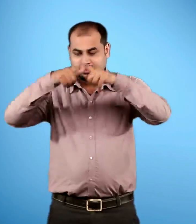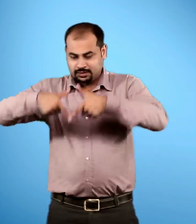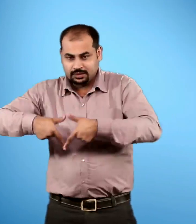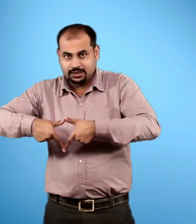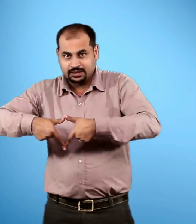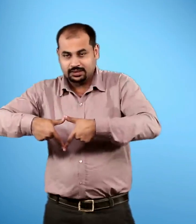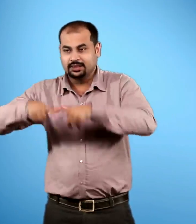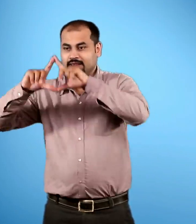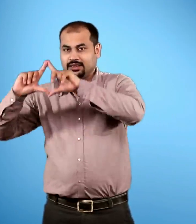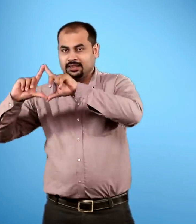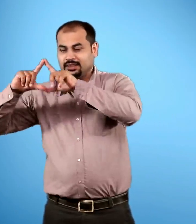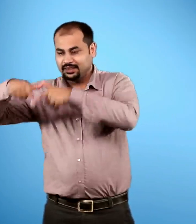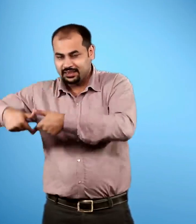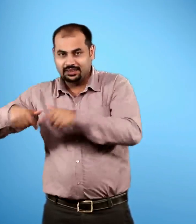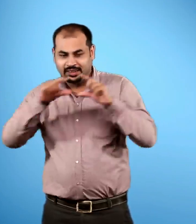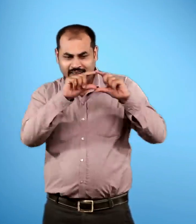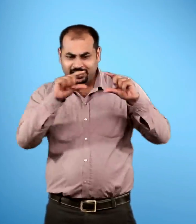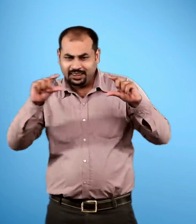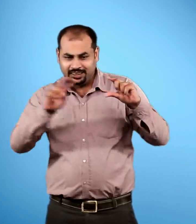down. Then this is repeated.